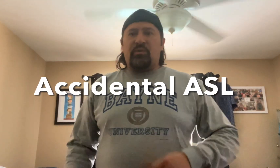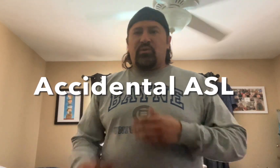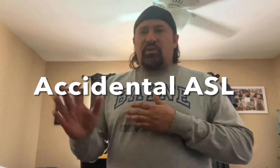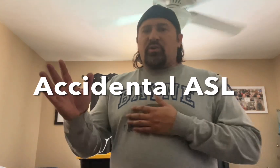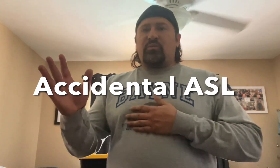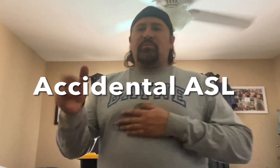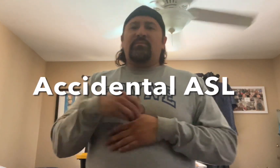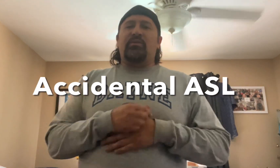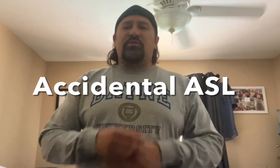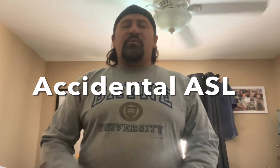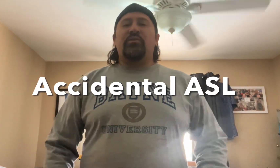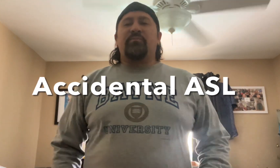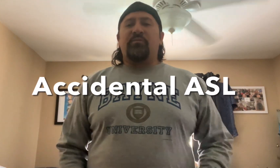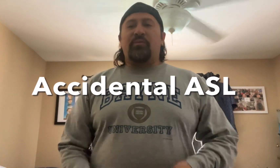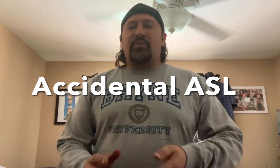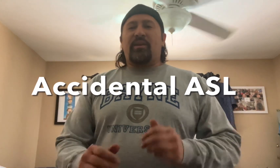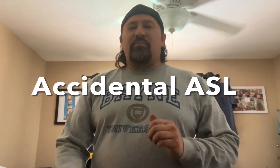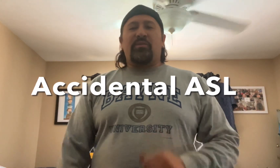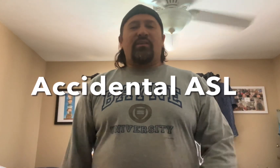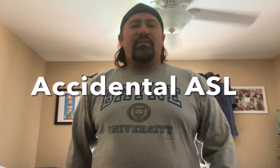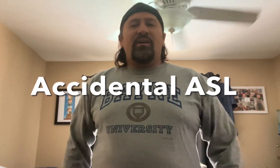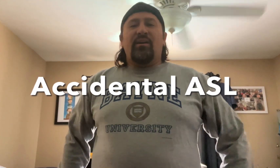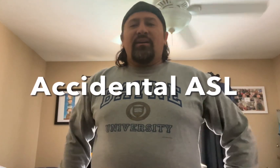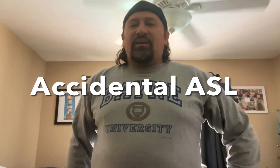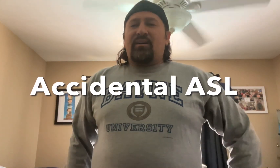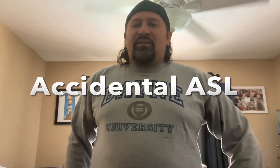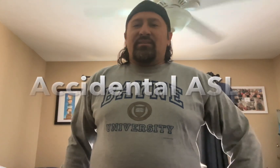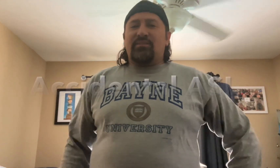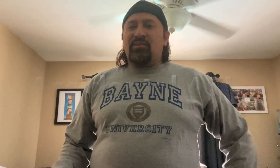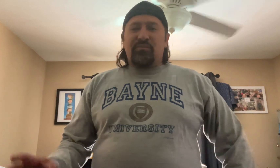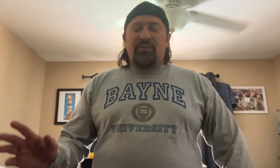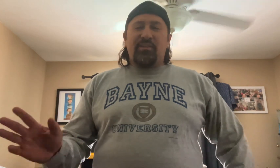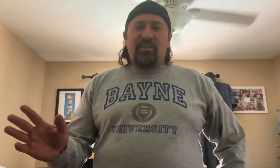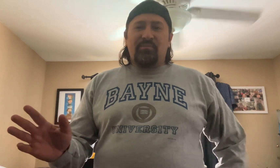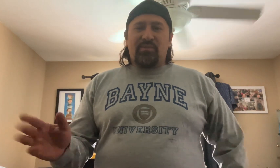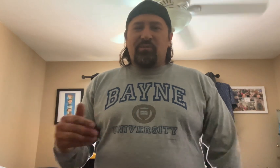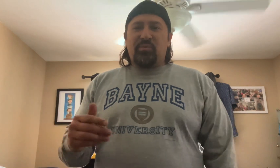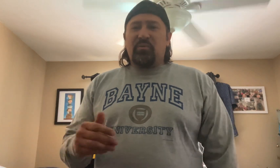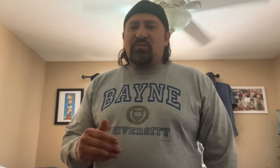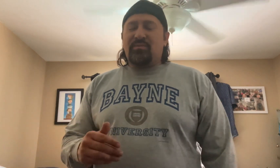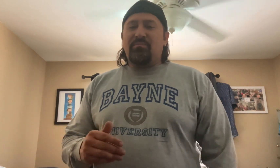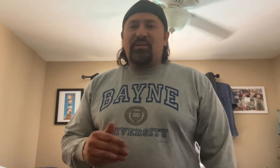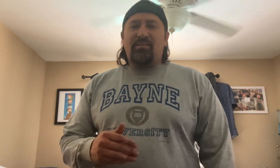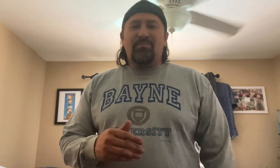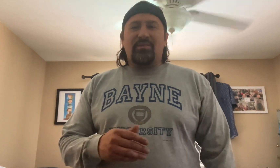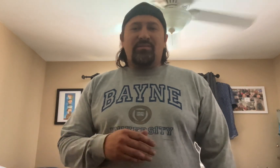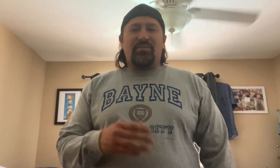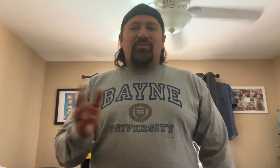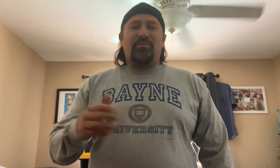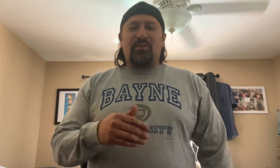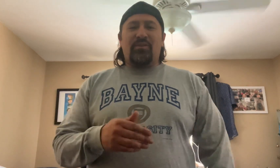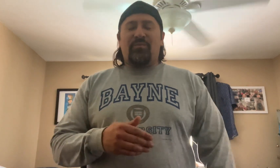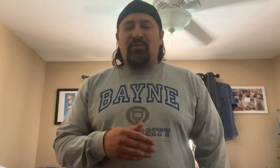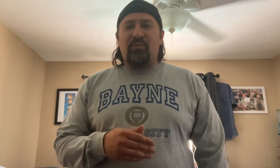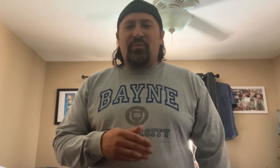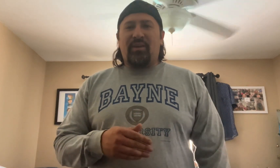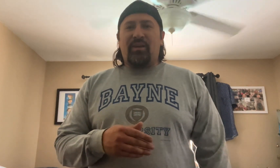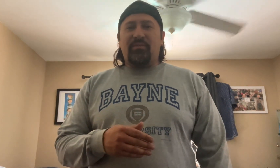Yo, yo, Los Lamos, I'm in front of the camera again. It's all fun and games to post memes and still photography or what have you,